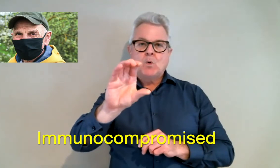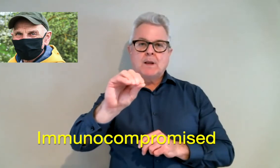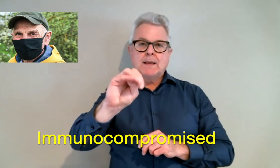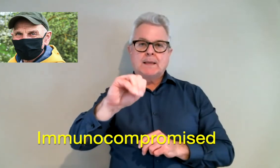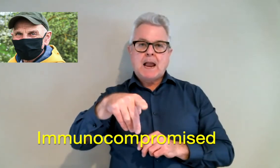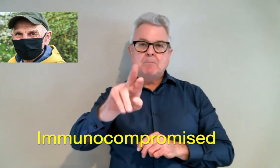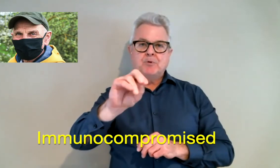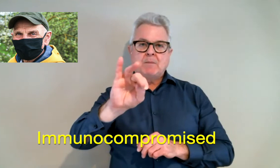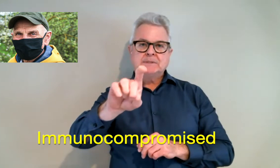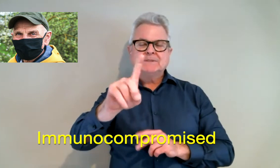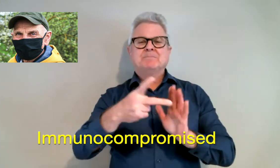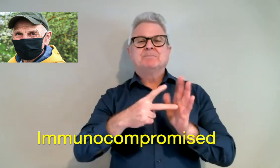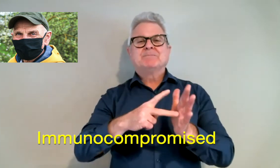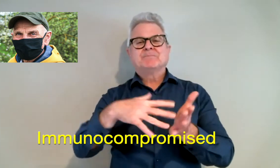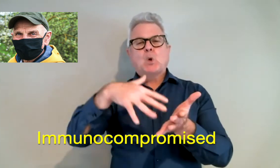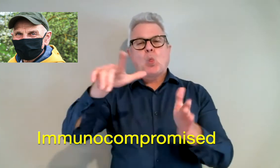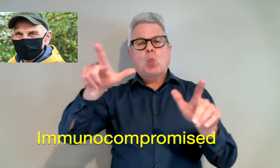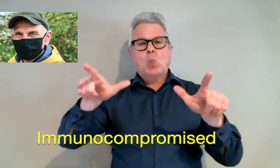and the KF94.